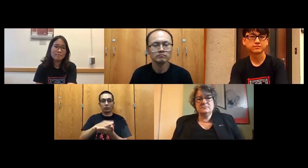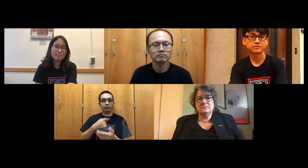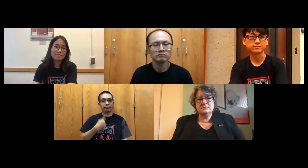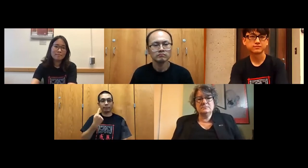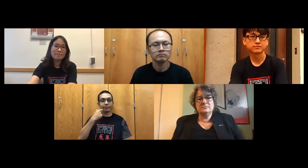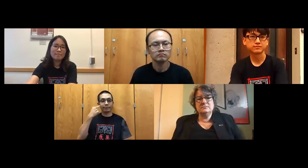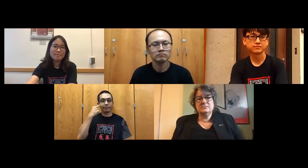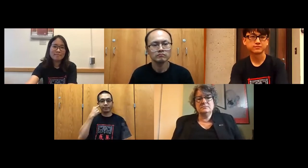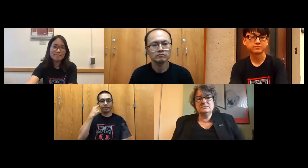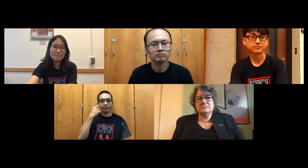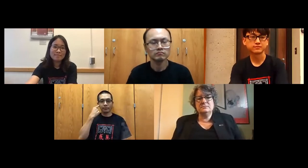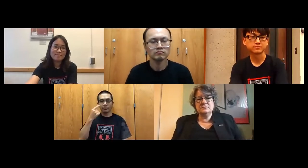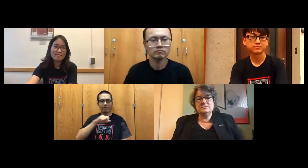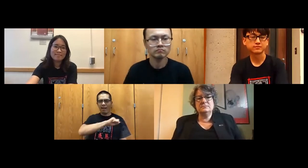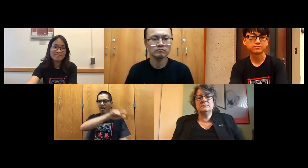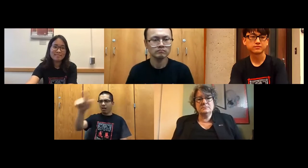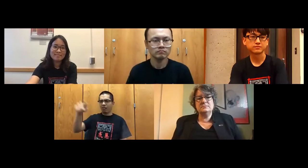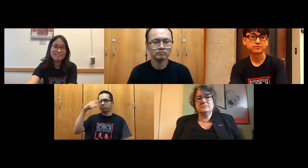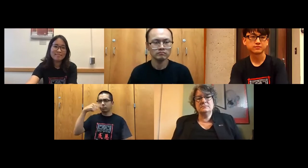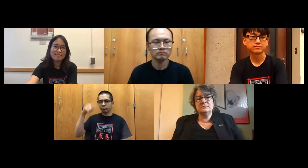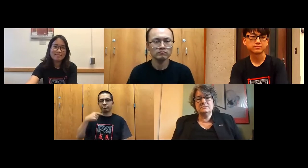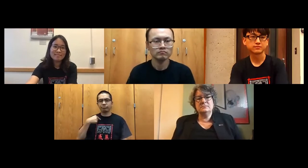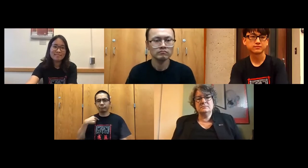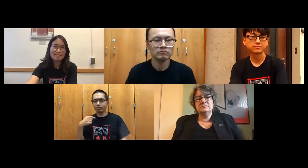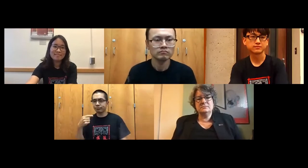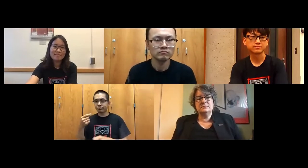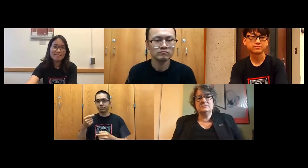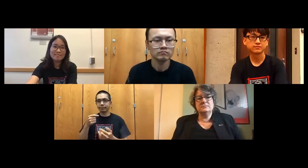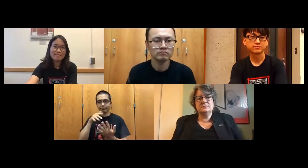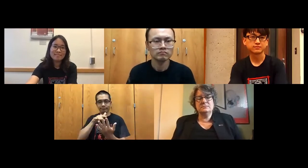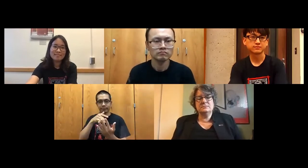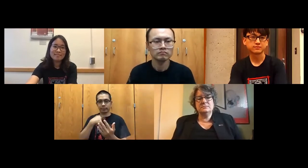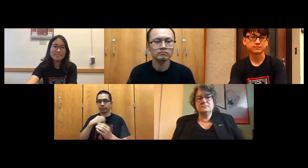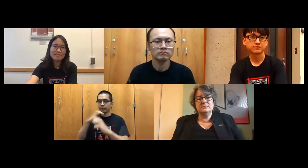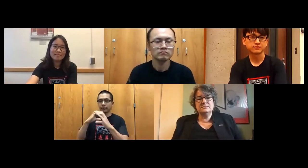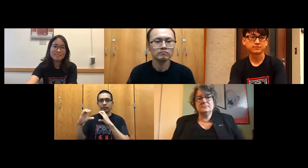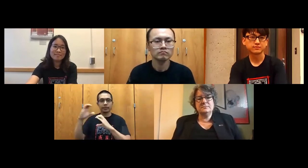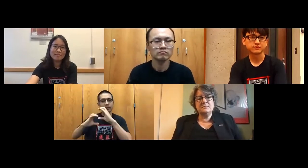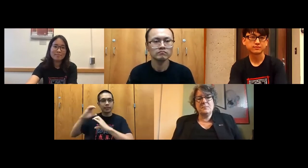I was in an all-hearing school. I was the only deaf person there. Everybody in my school was hearing.